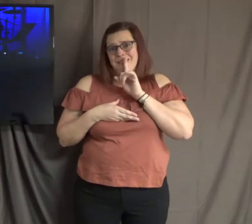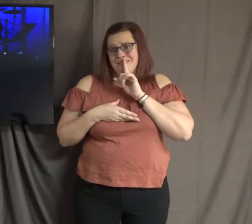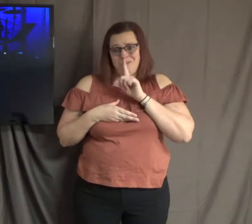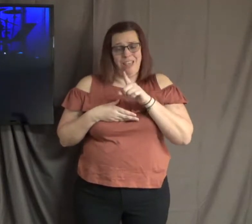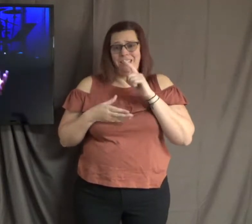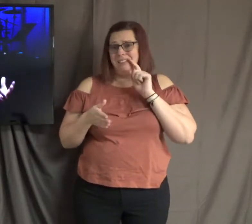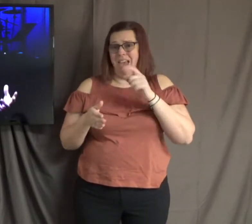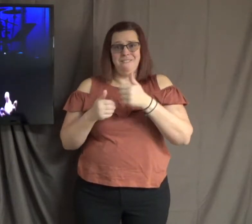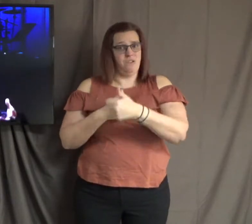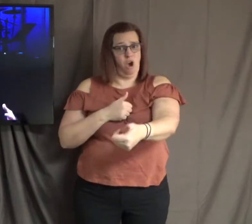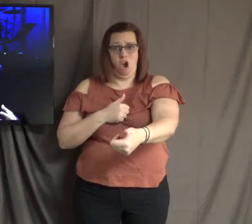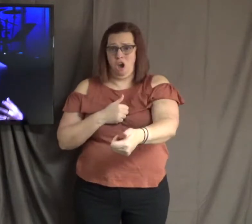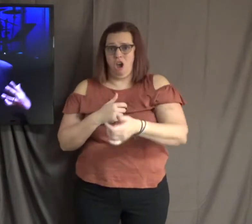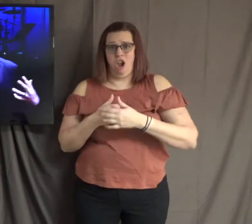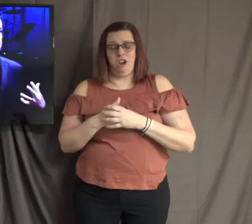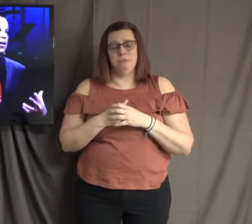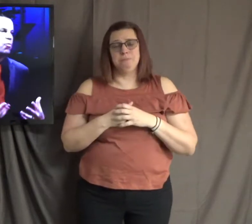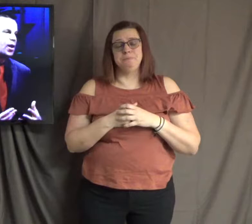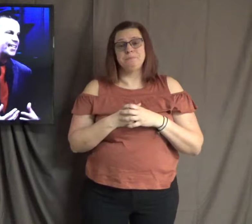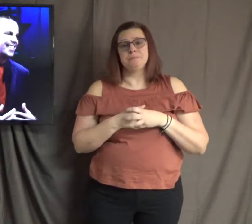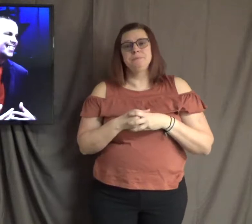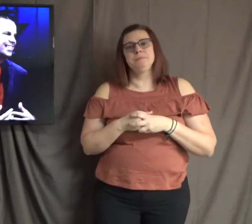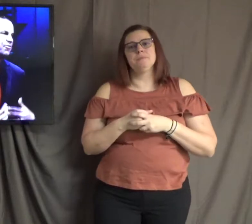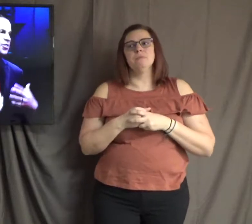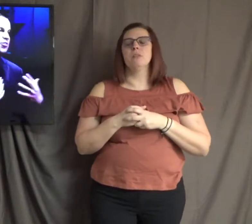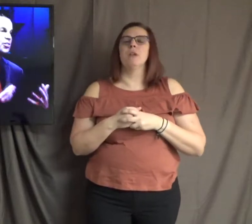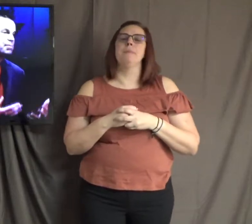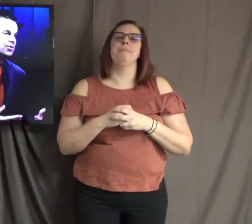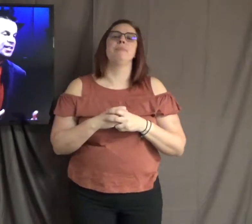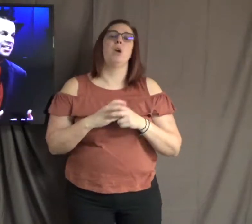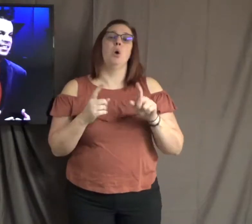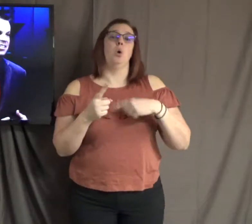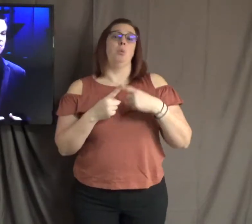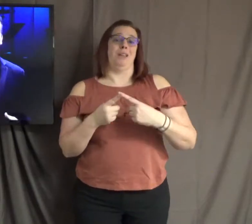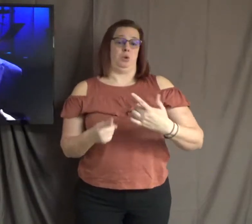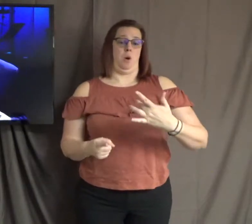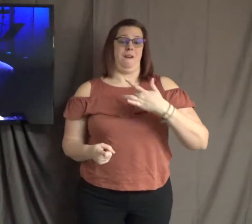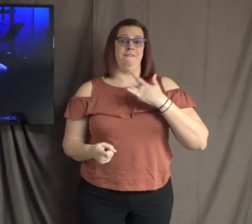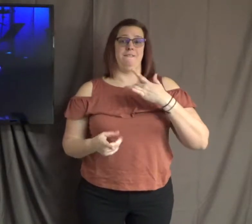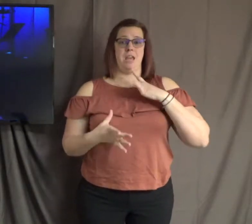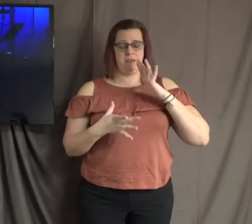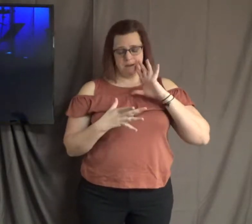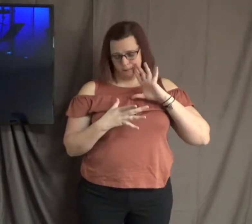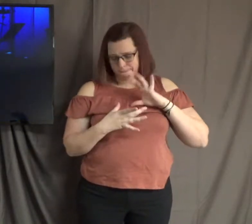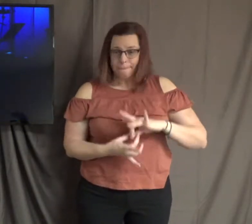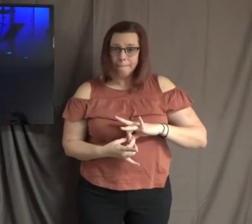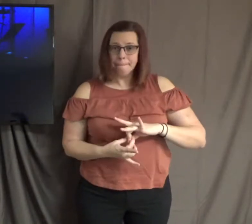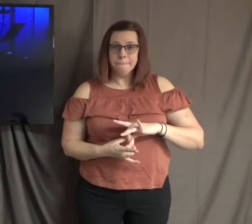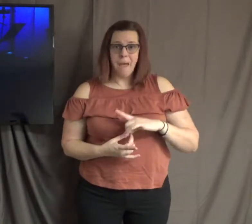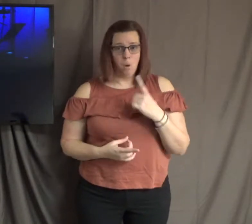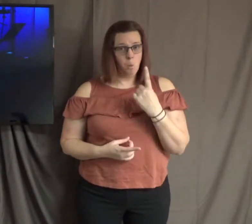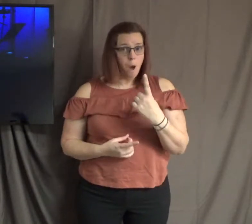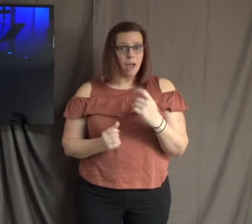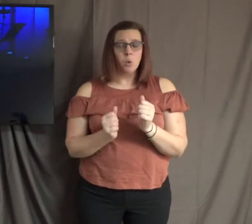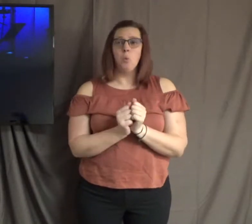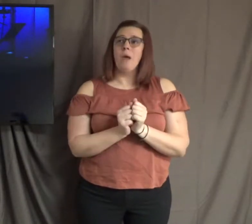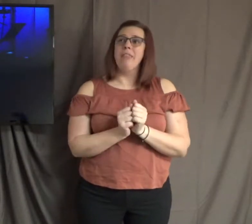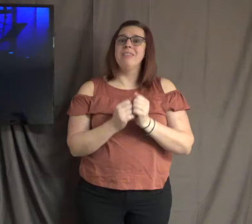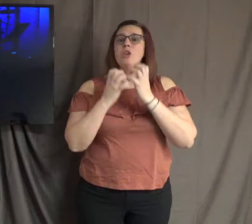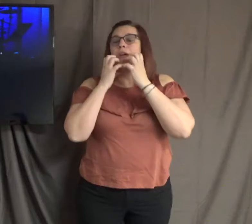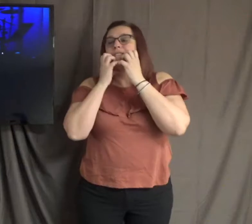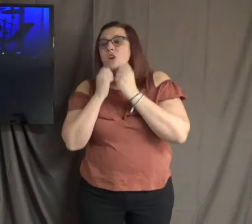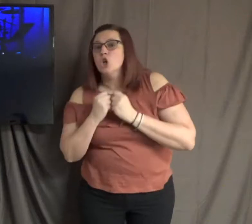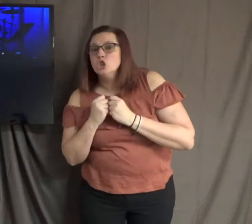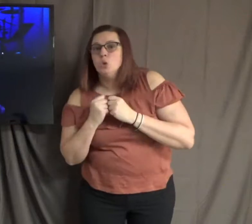Whether you're feeling absolutely at one with your spirit, with your virtues, with your humility, with your